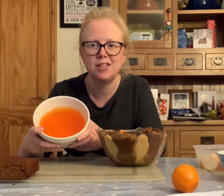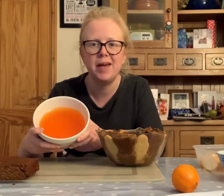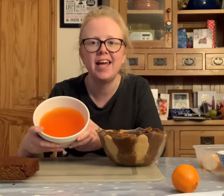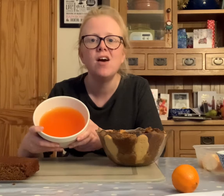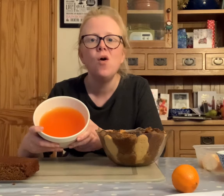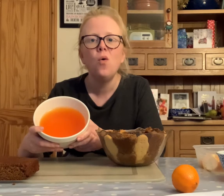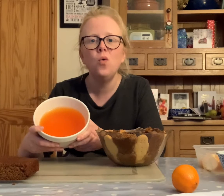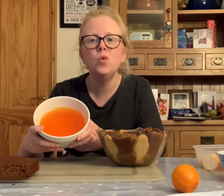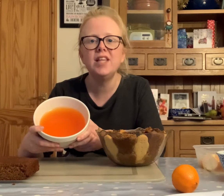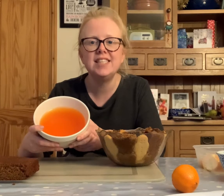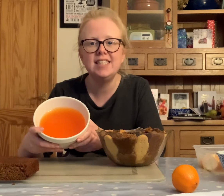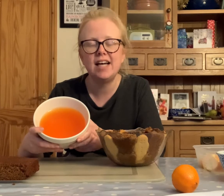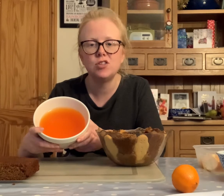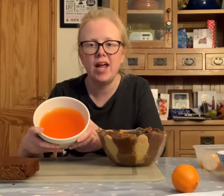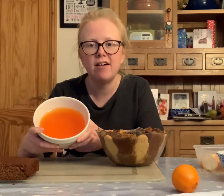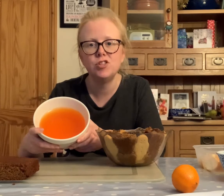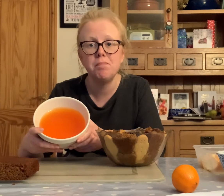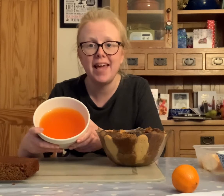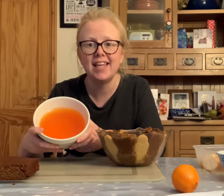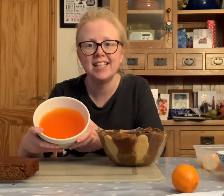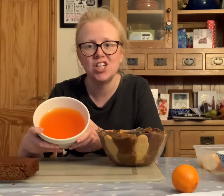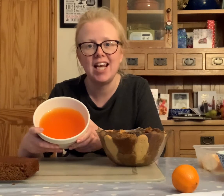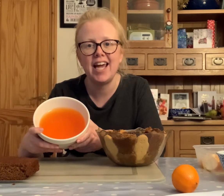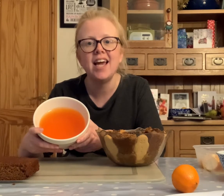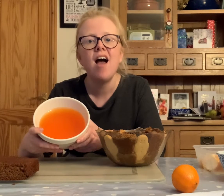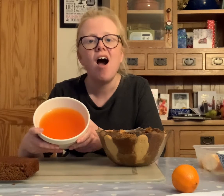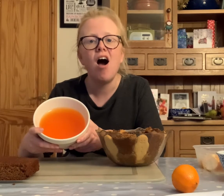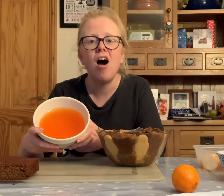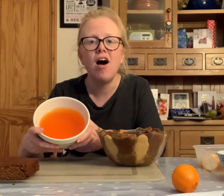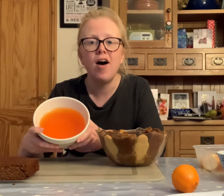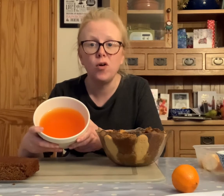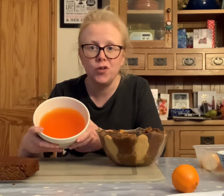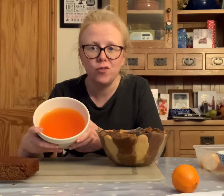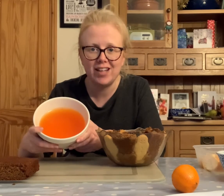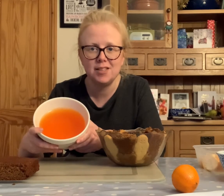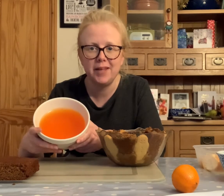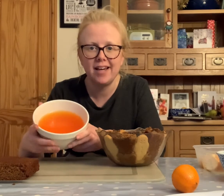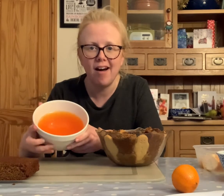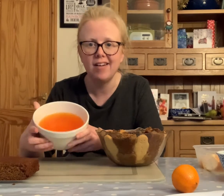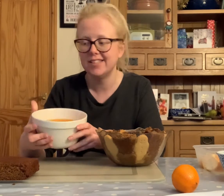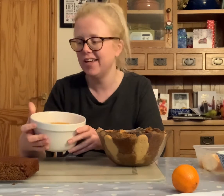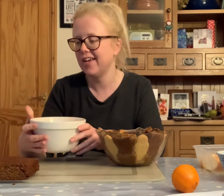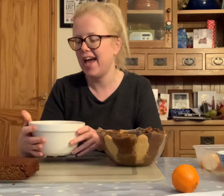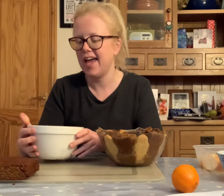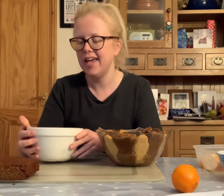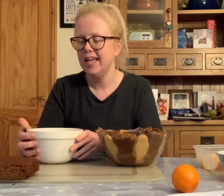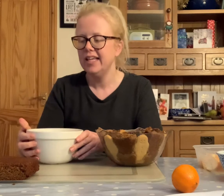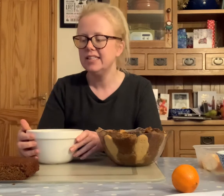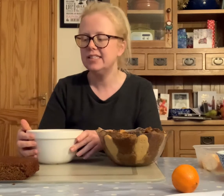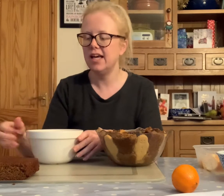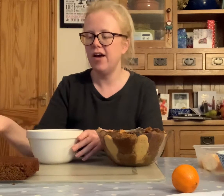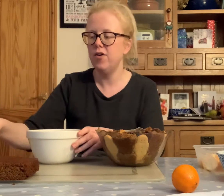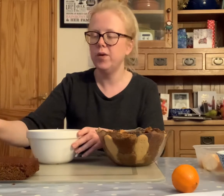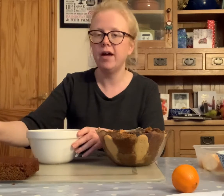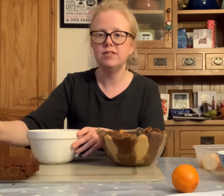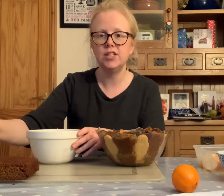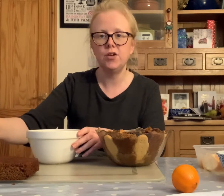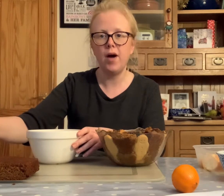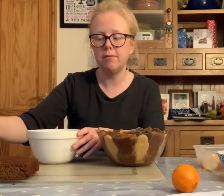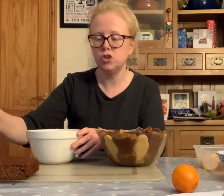recipe. All the details on how to make the jelly are on your recipe card, okay? So we're going to chop